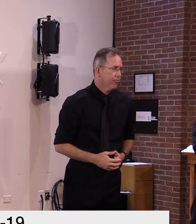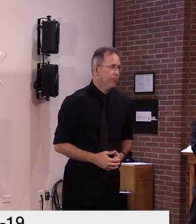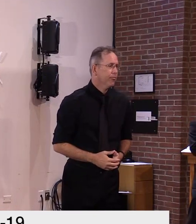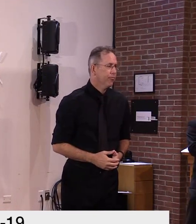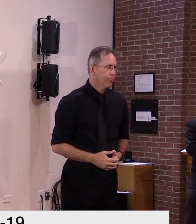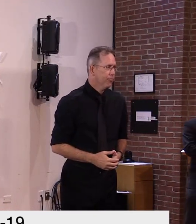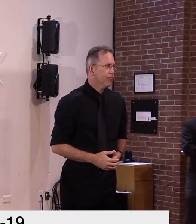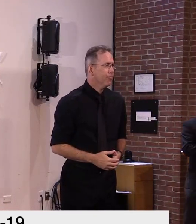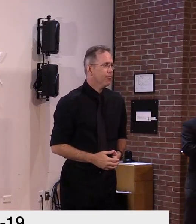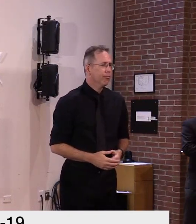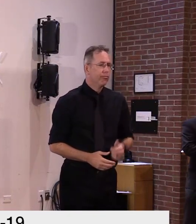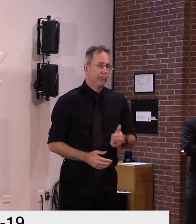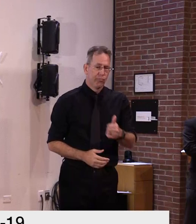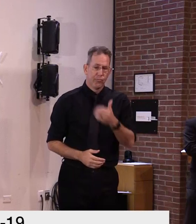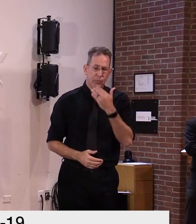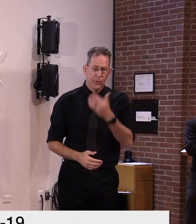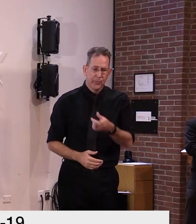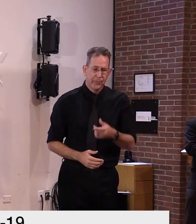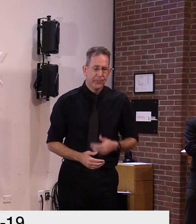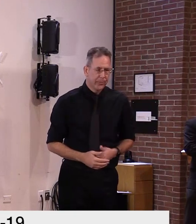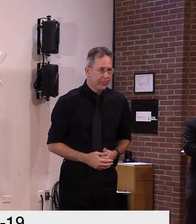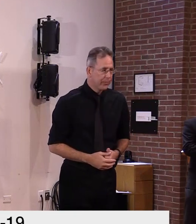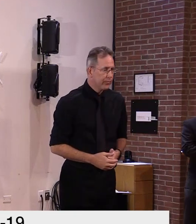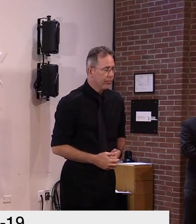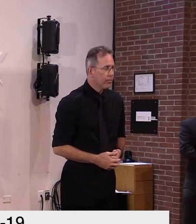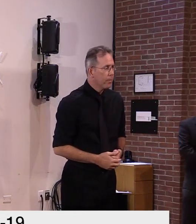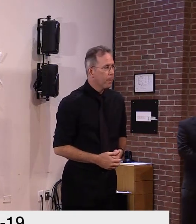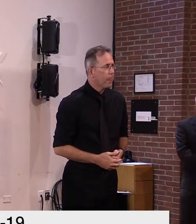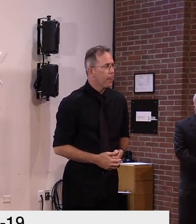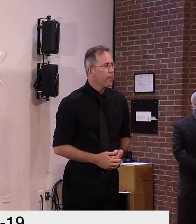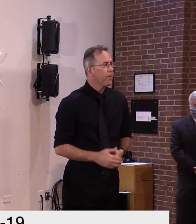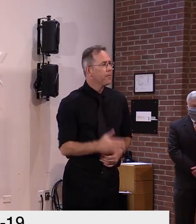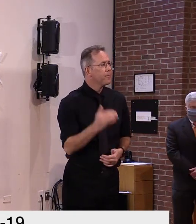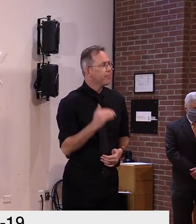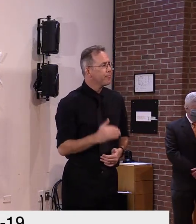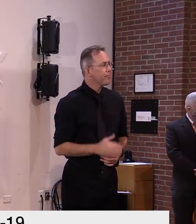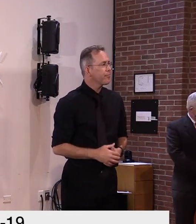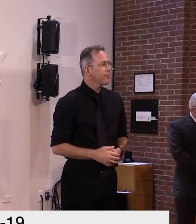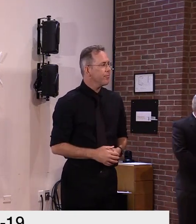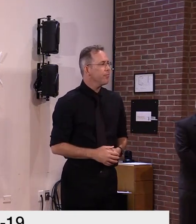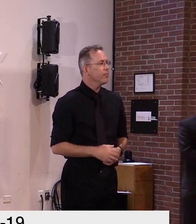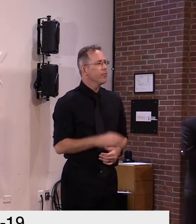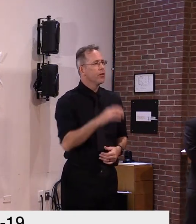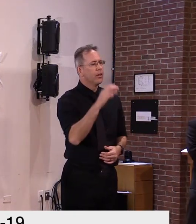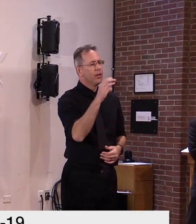Thank you so much, Dr. Lee. Andrew McGregor, the Caledonian Record.